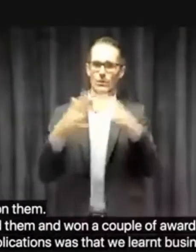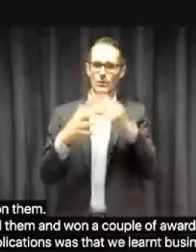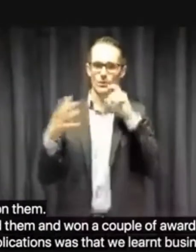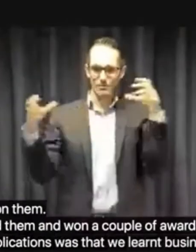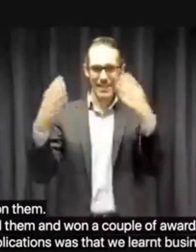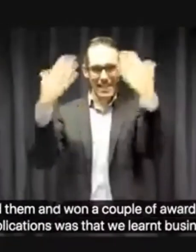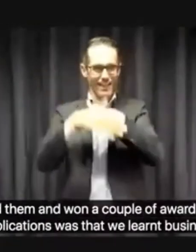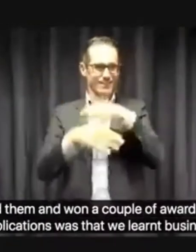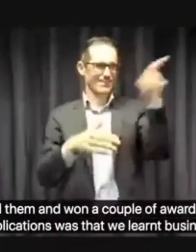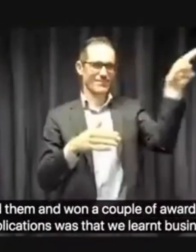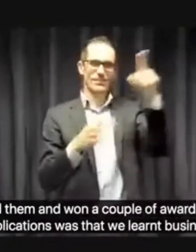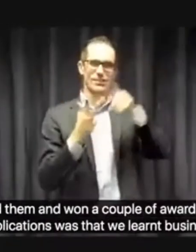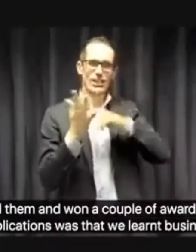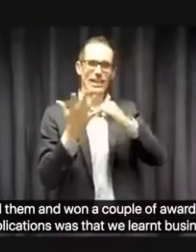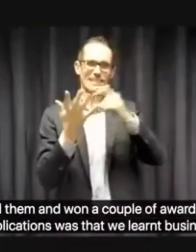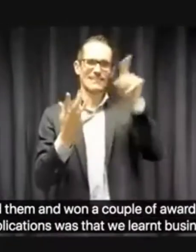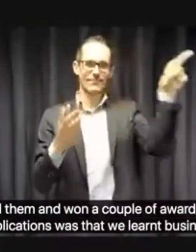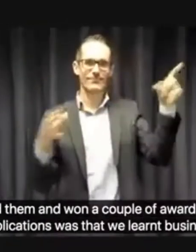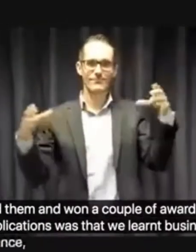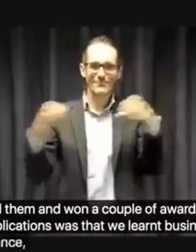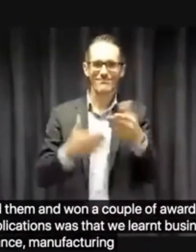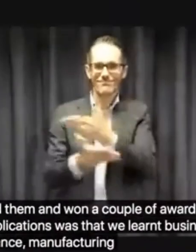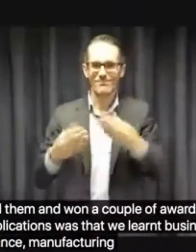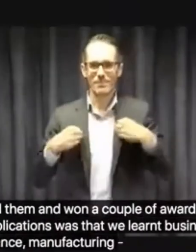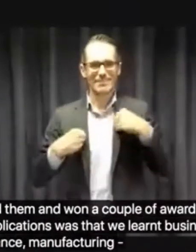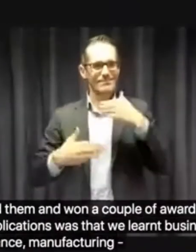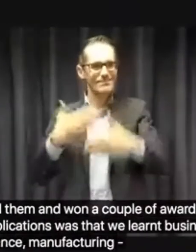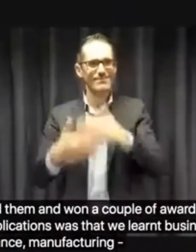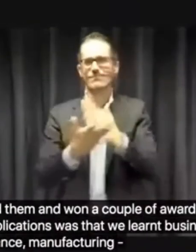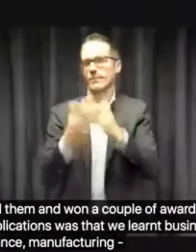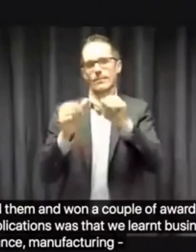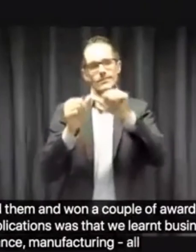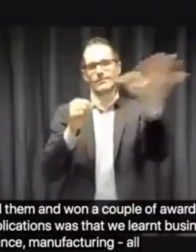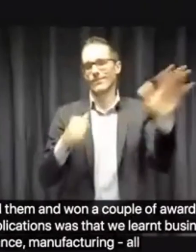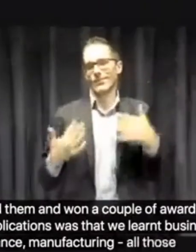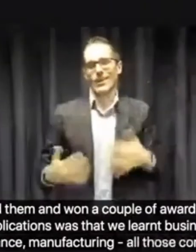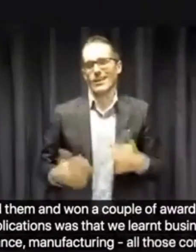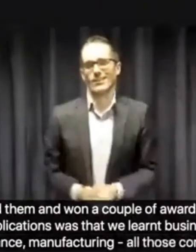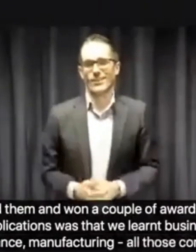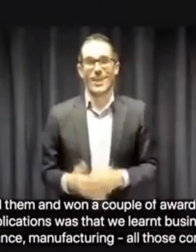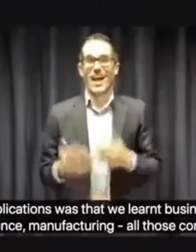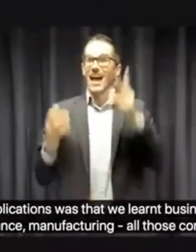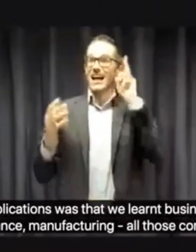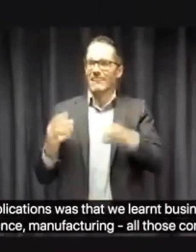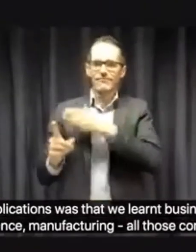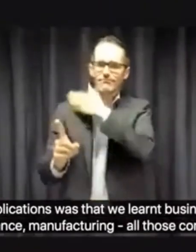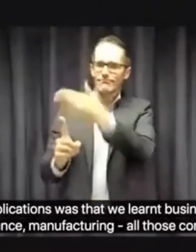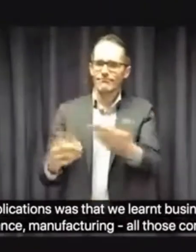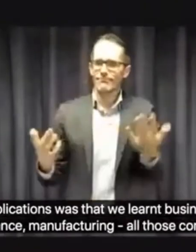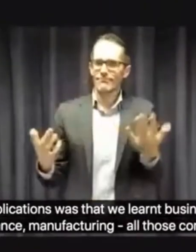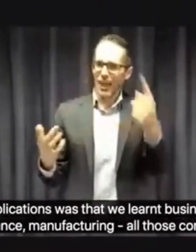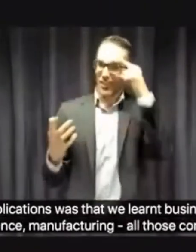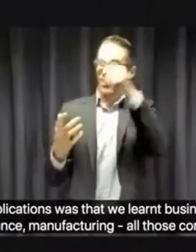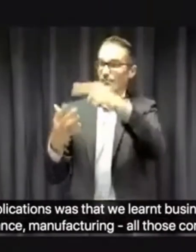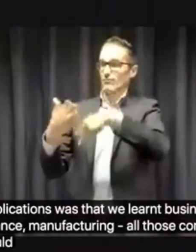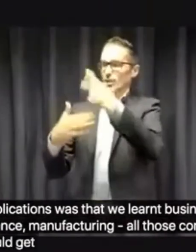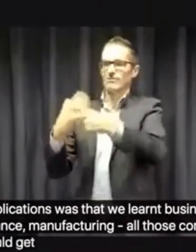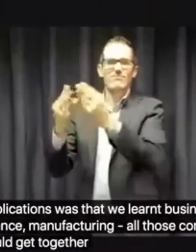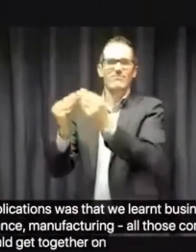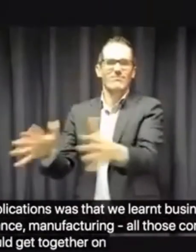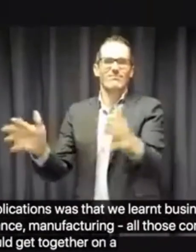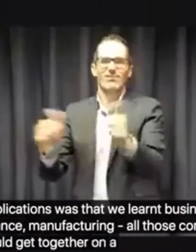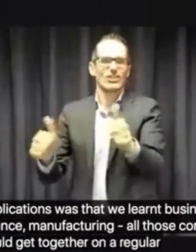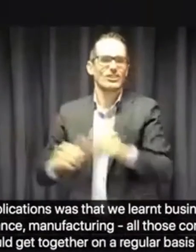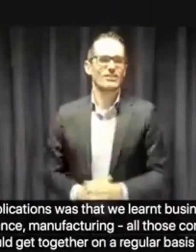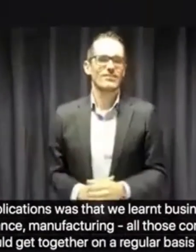manufacturing, all those components, and we get together at our JCC on a regular basis and talk business. It was incredible. We haven't seen a